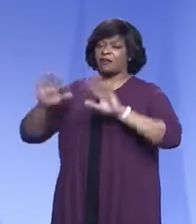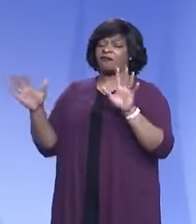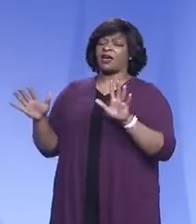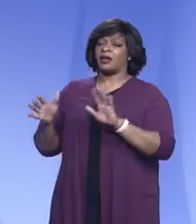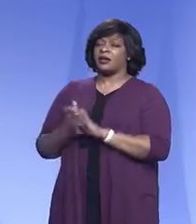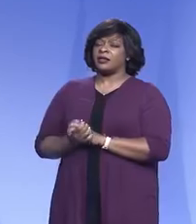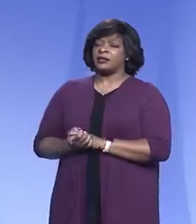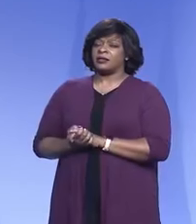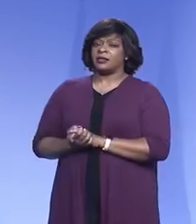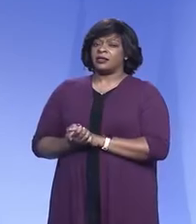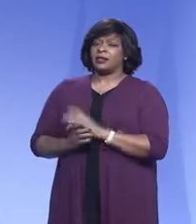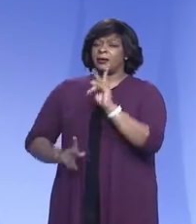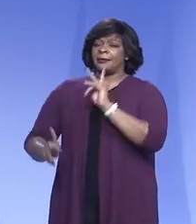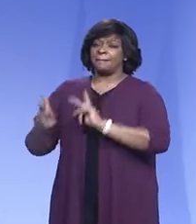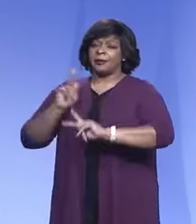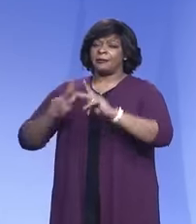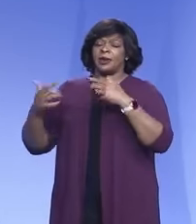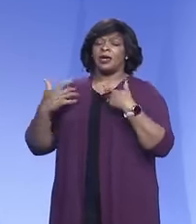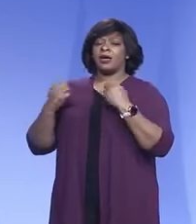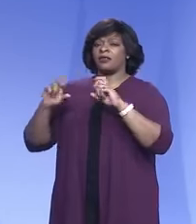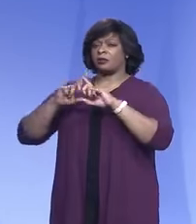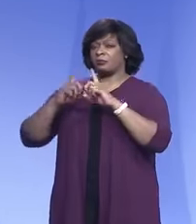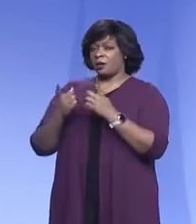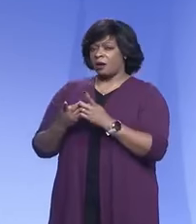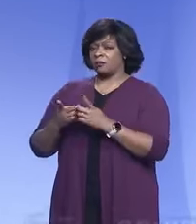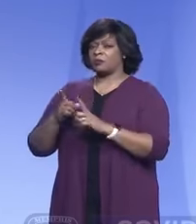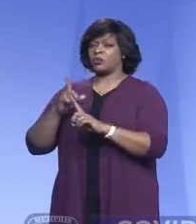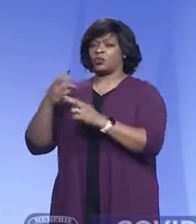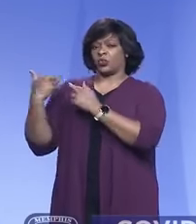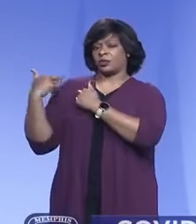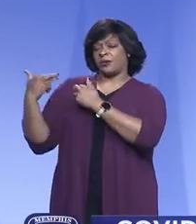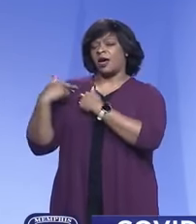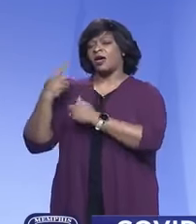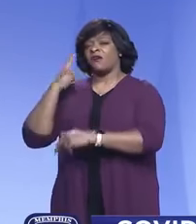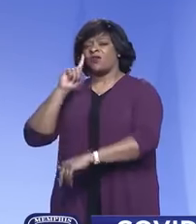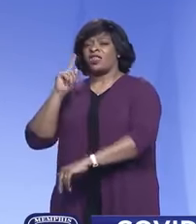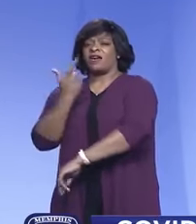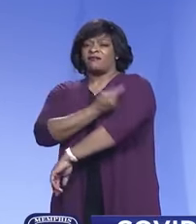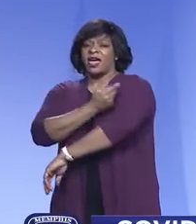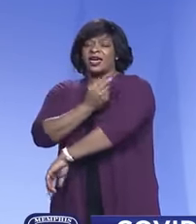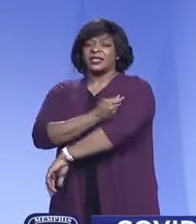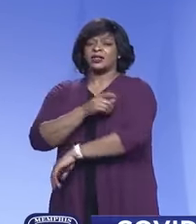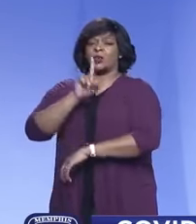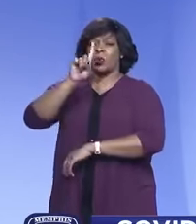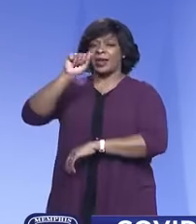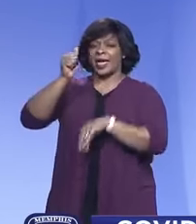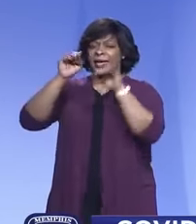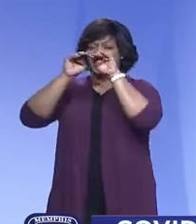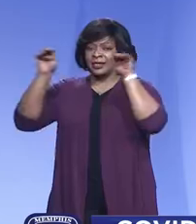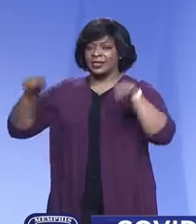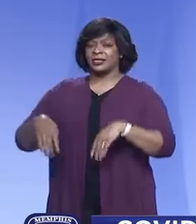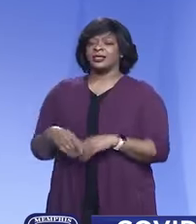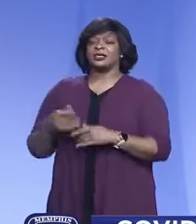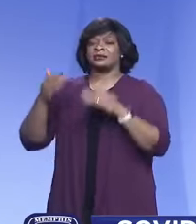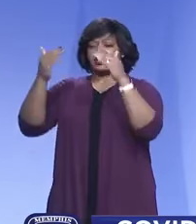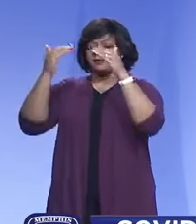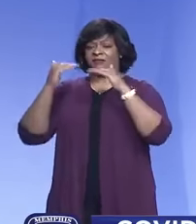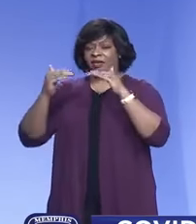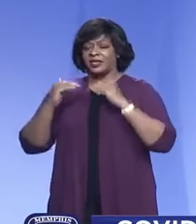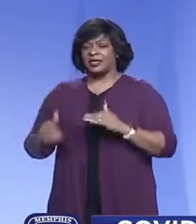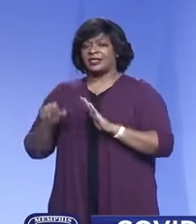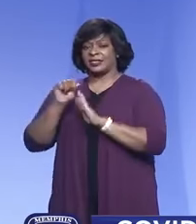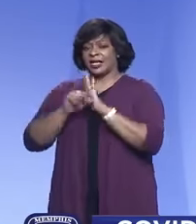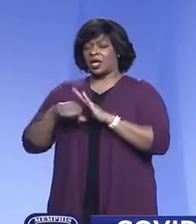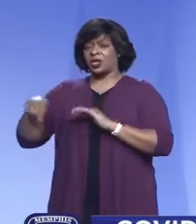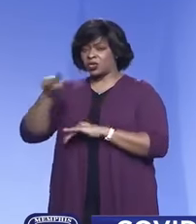the people that the health department will be responsible for vaccinating in the 1A1 phase that the state has laid out.